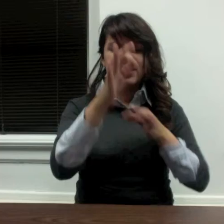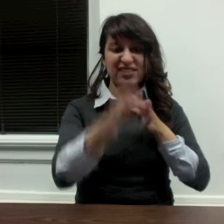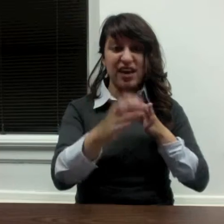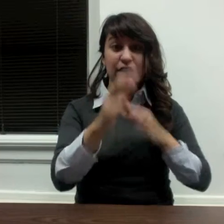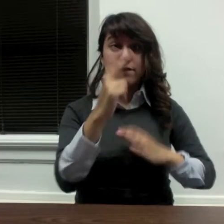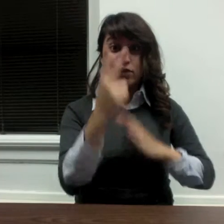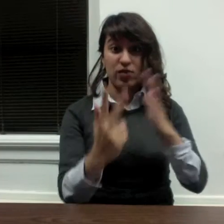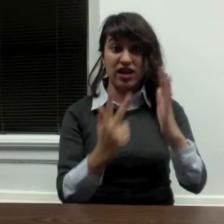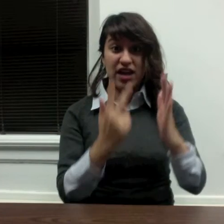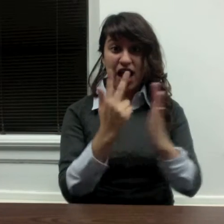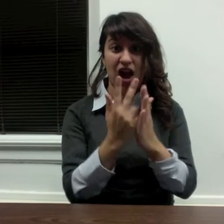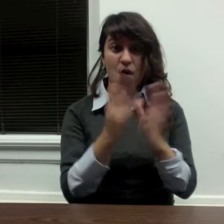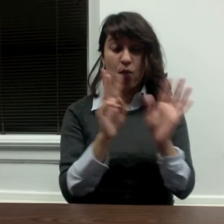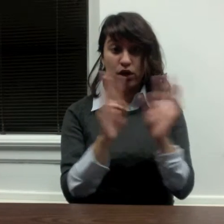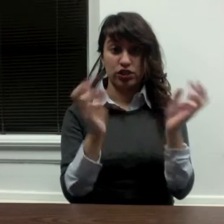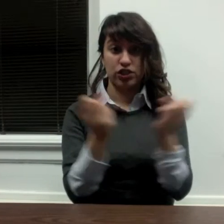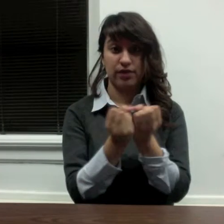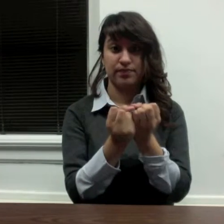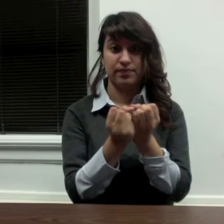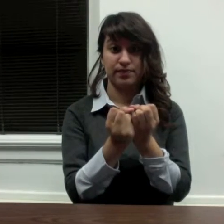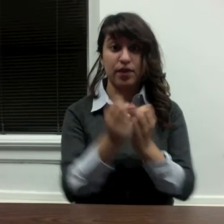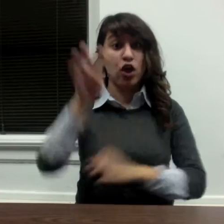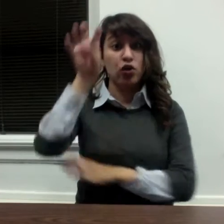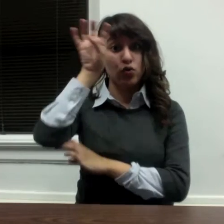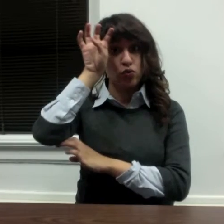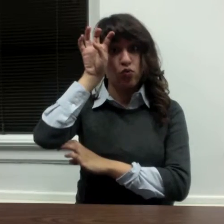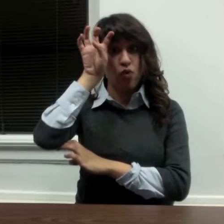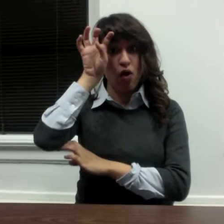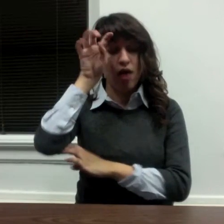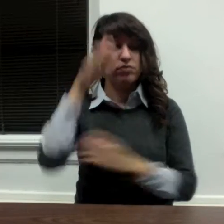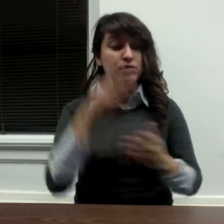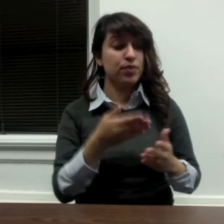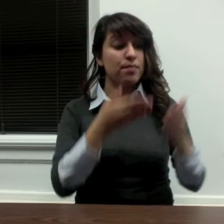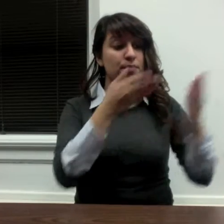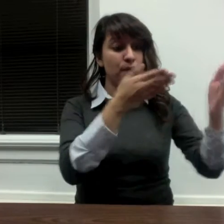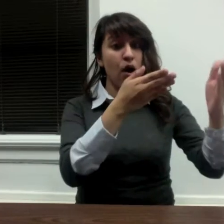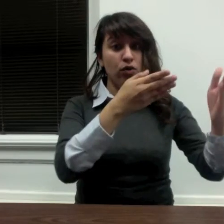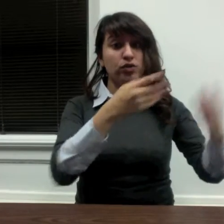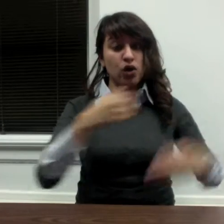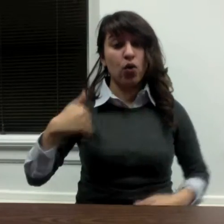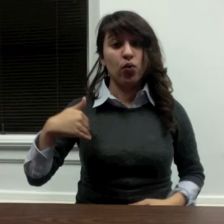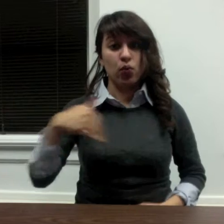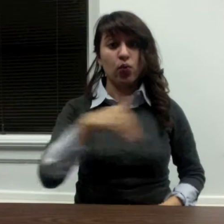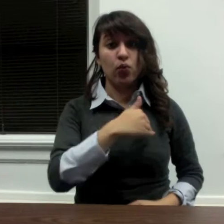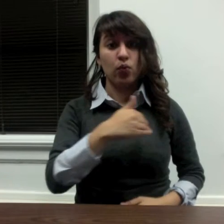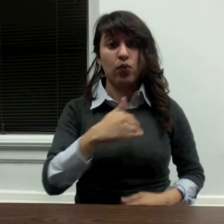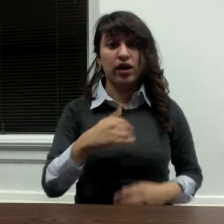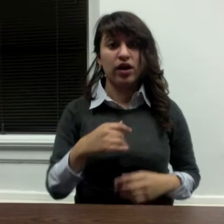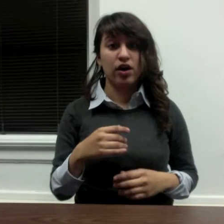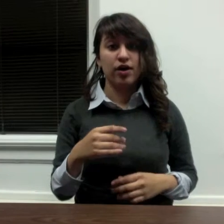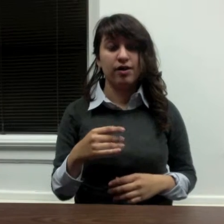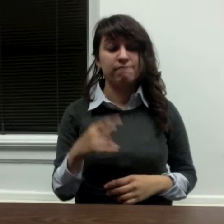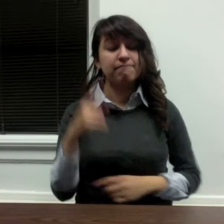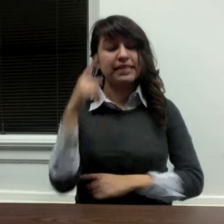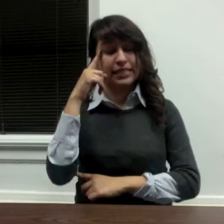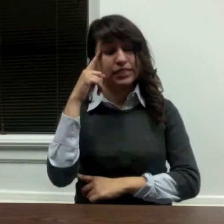Crom's proposal is one we're considering for a 6-hour track, which would mean